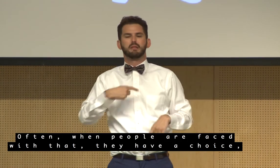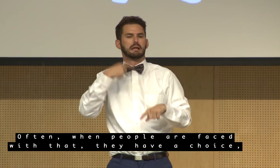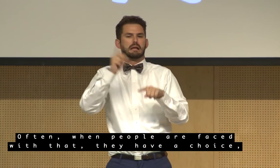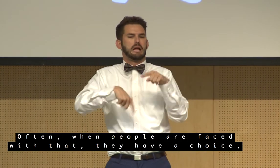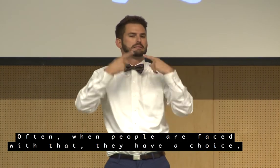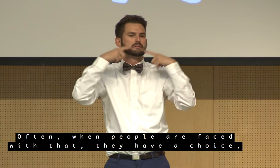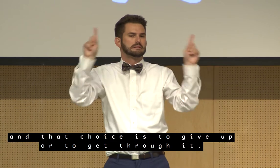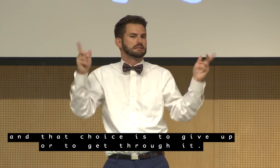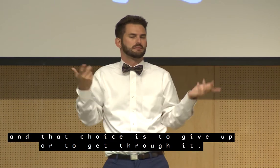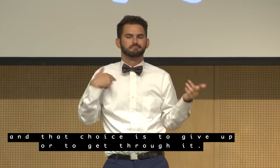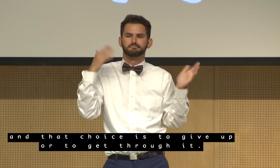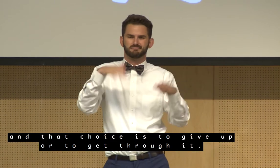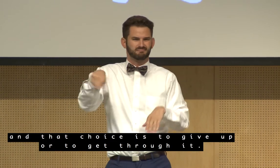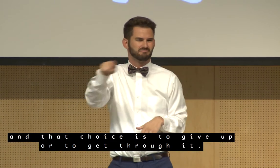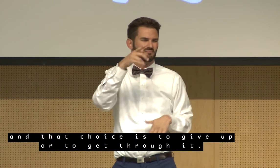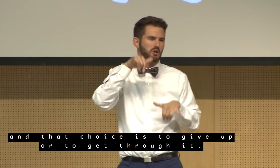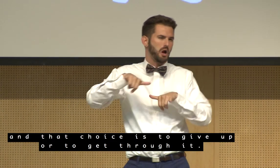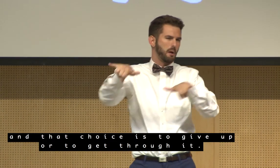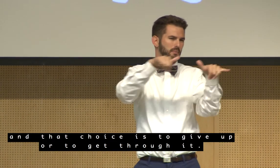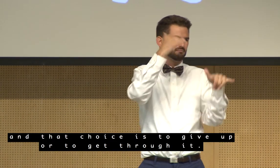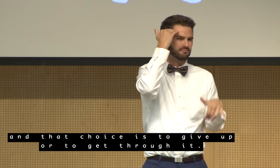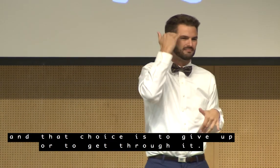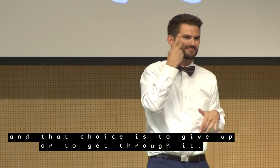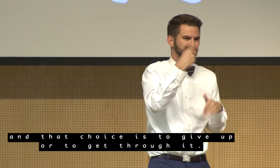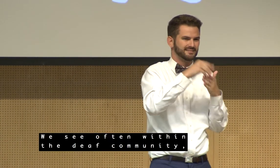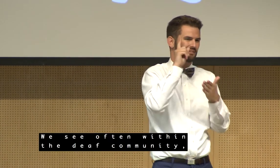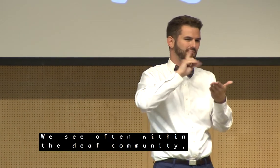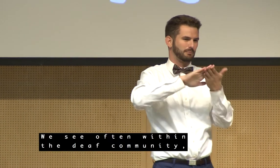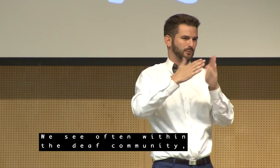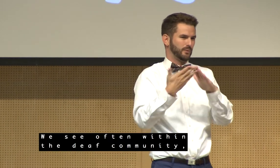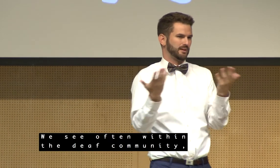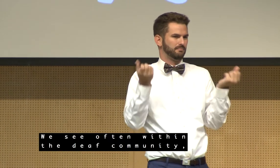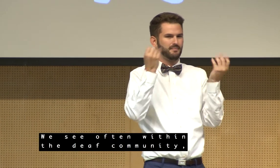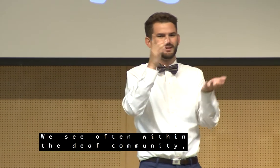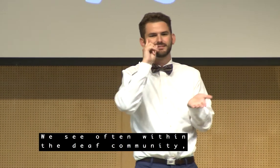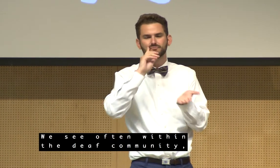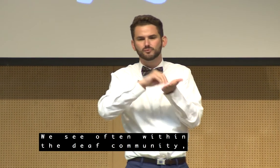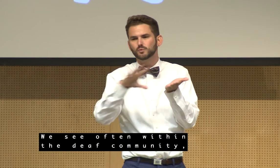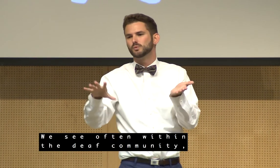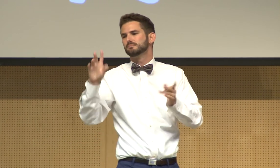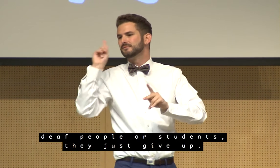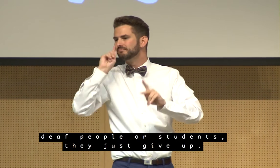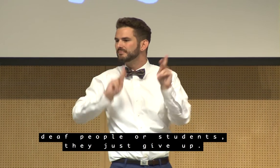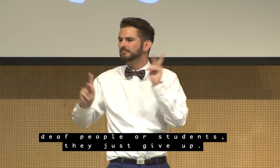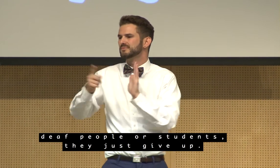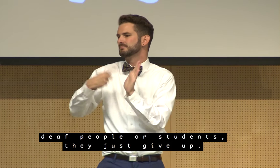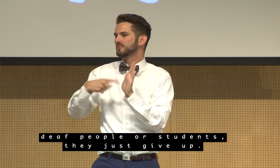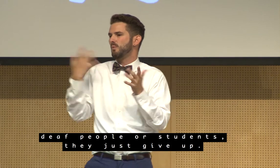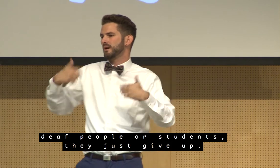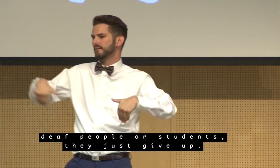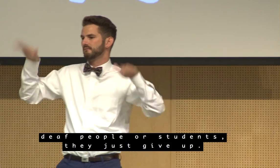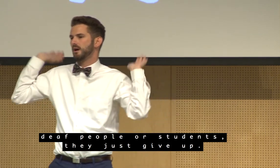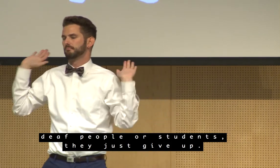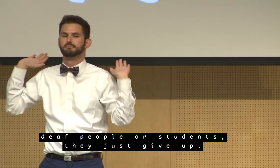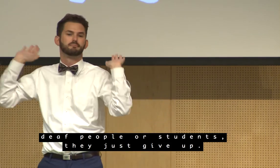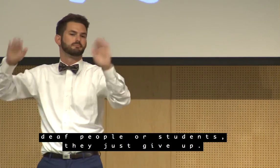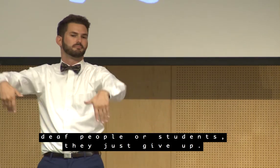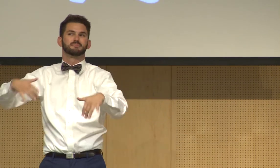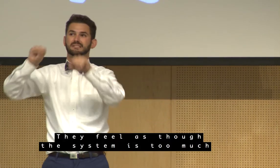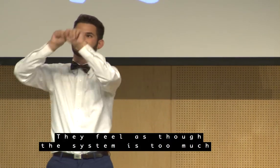have a choice, and that choice is to give up or to get through it. We see often within the deaf community, deaf people or students, they just give up. They feel